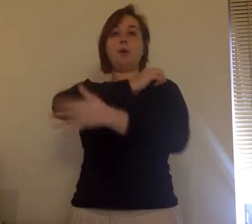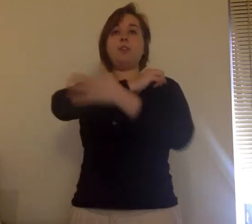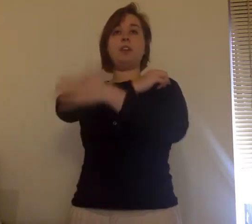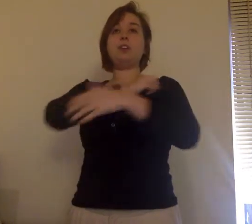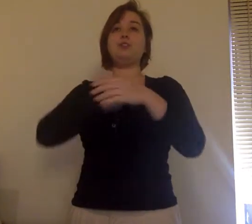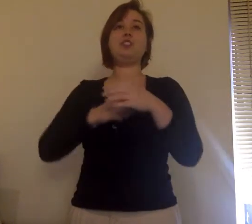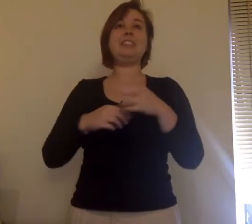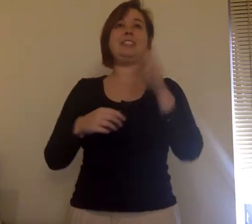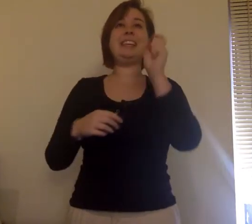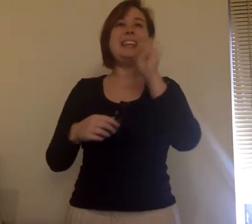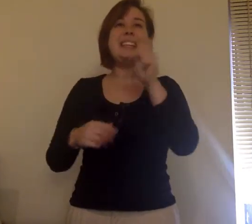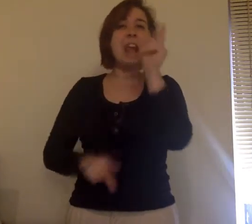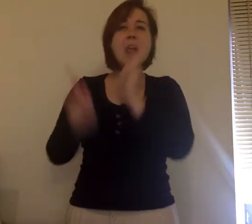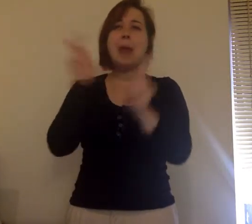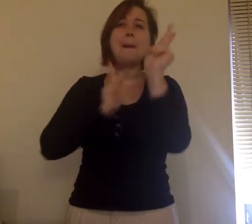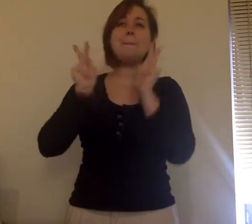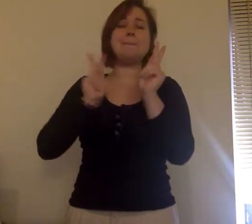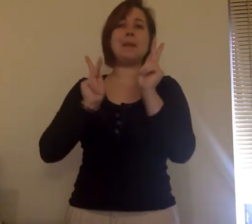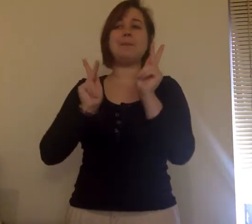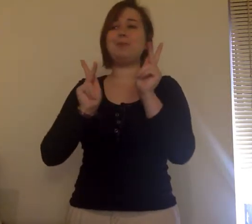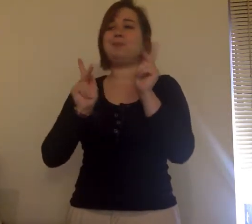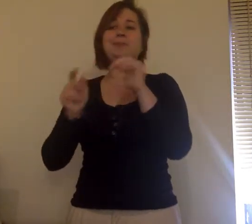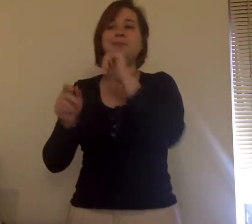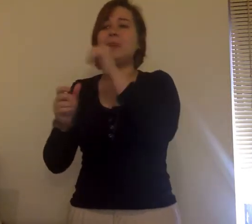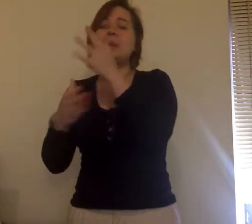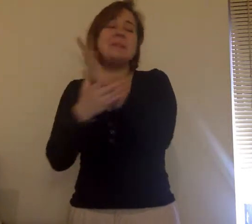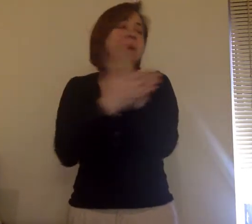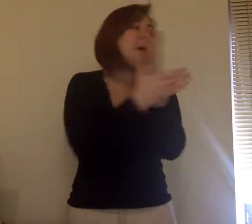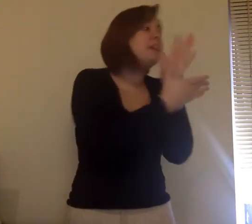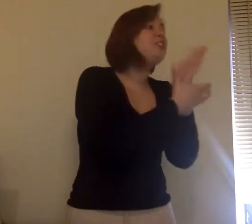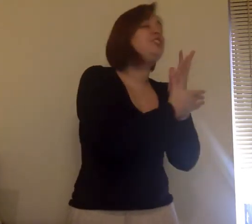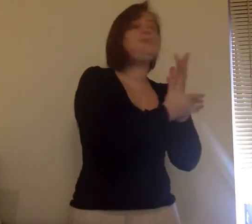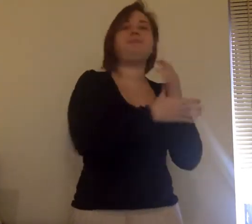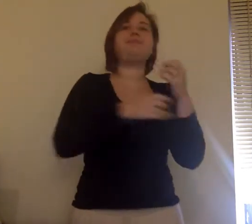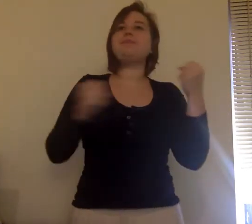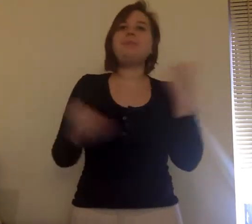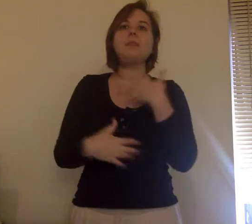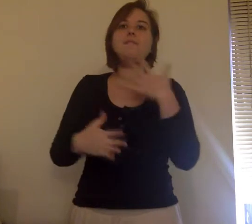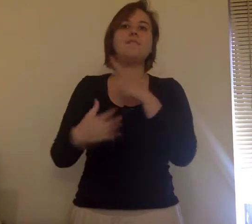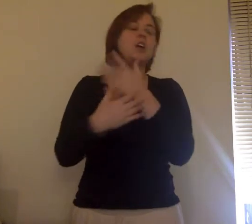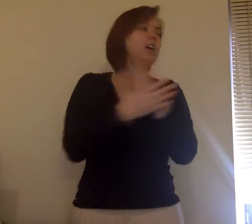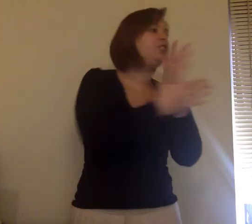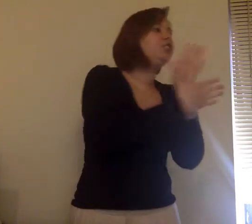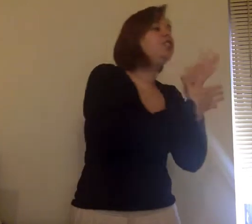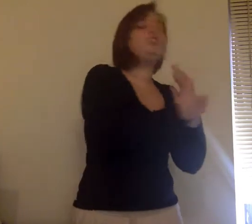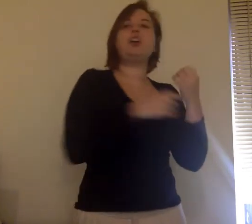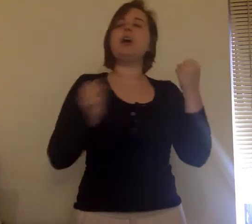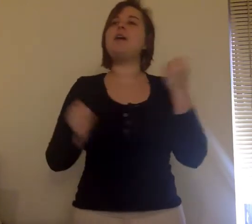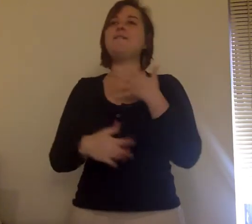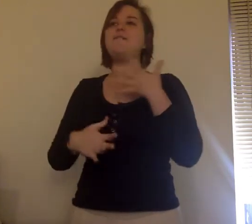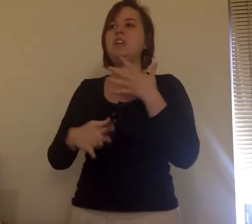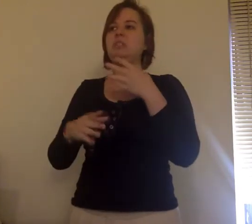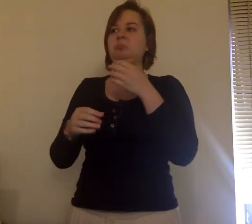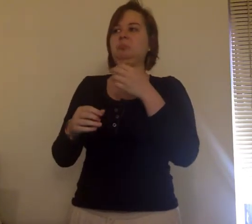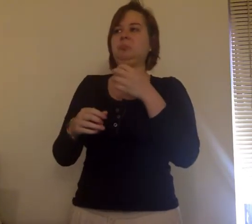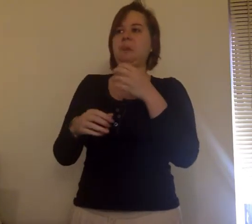we are afraid to share. We are afraid to let go of some of our wealth. In Canada,